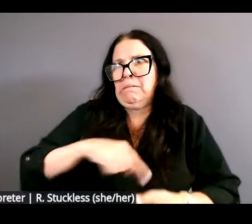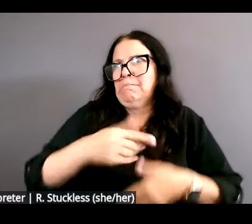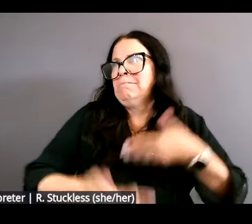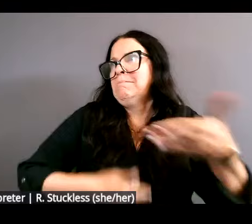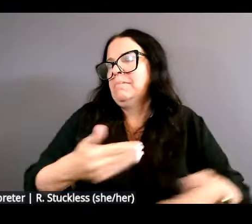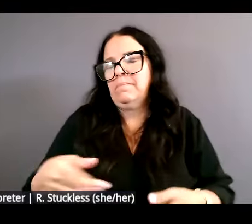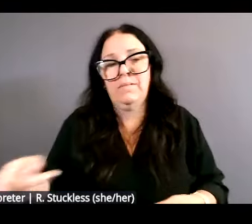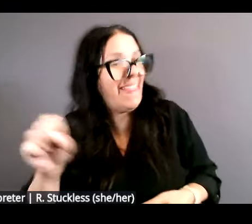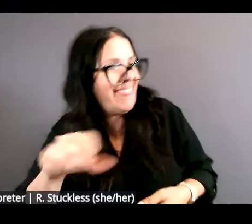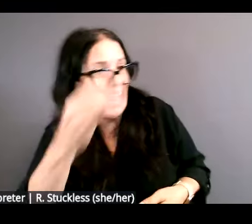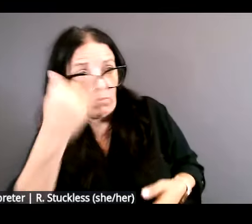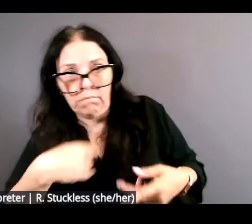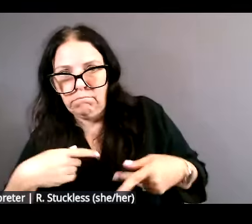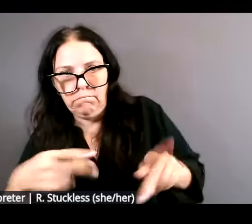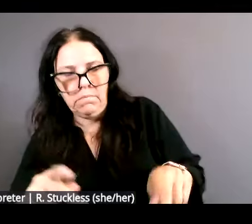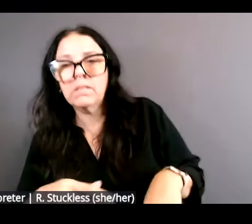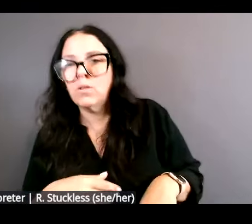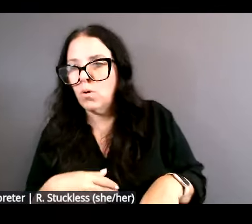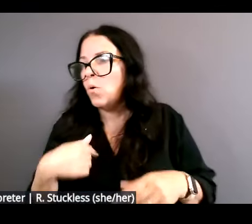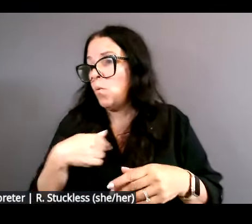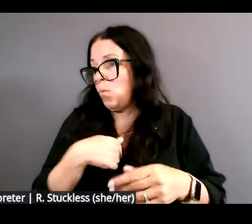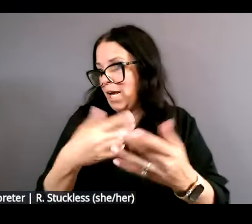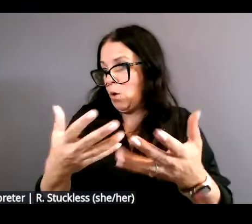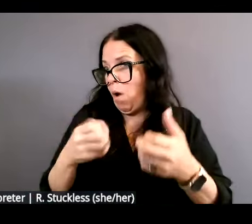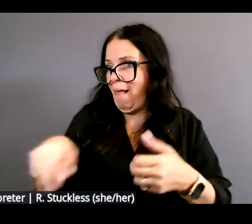be responsible. We're sending that message out.